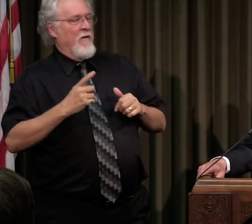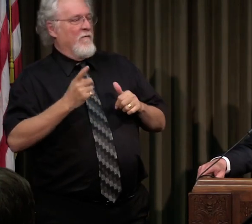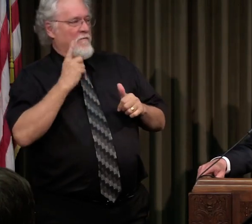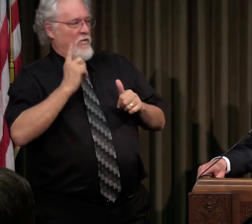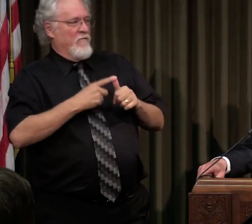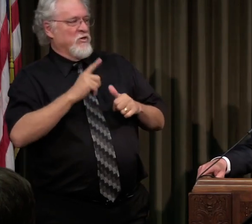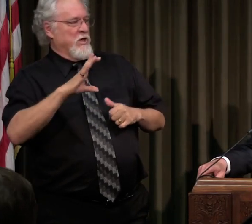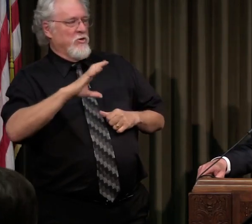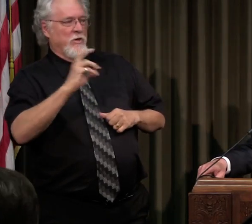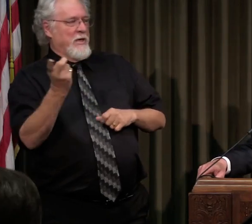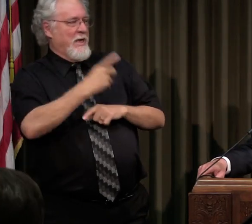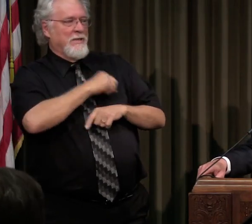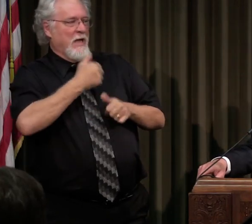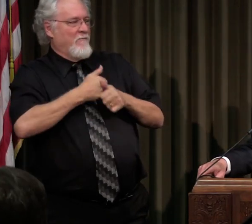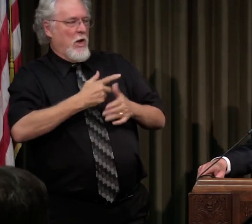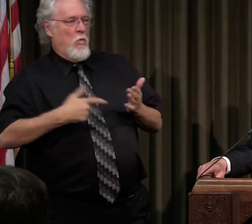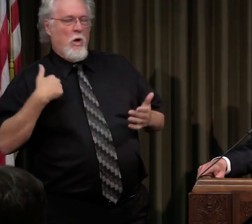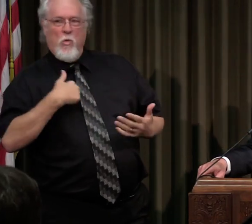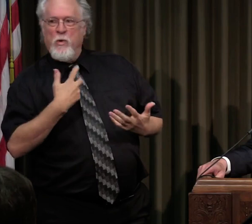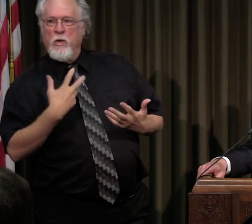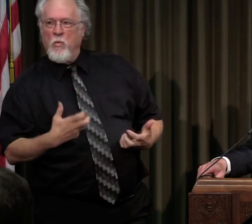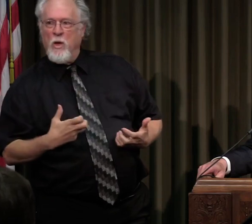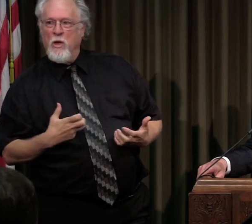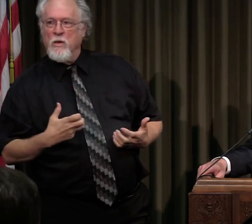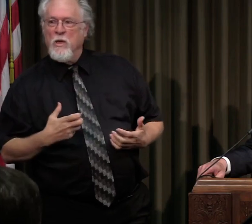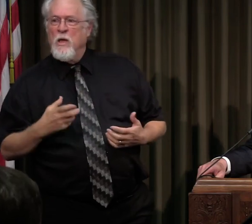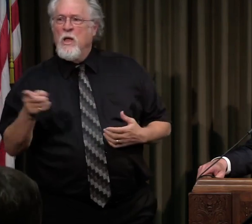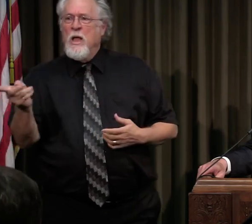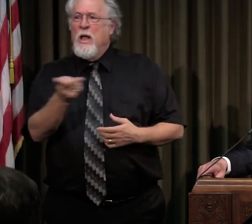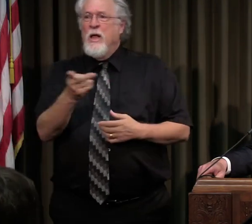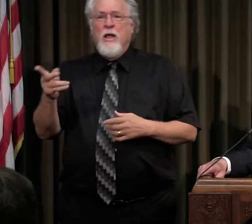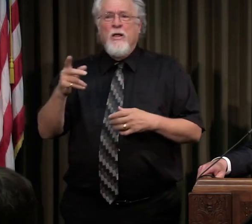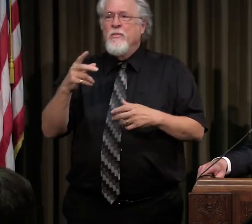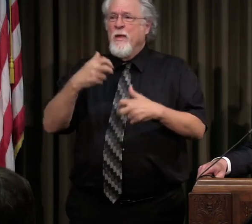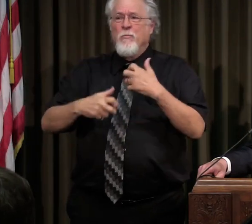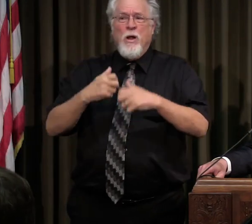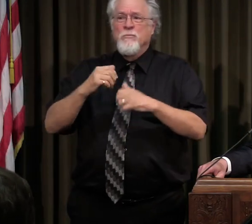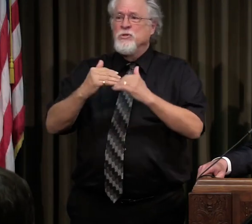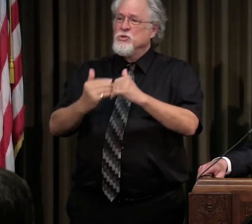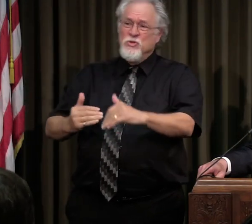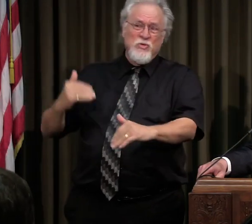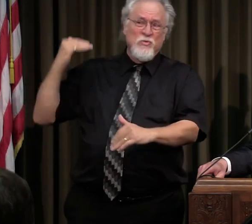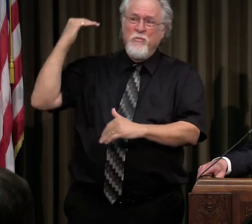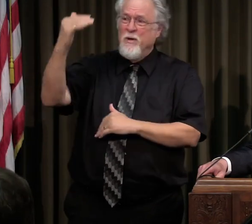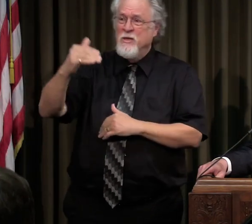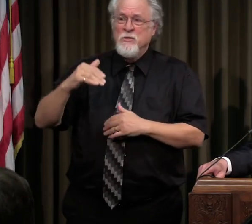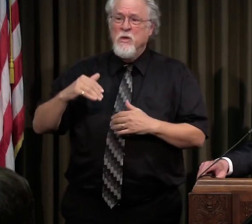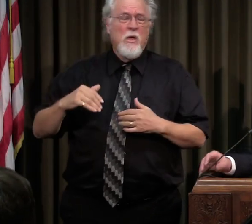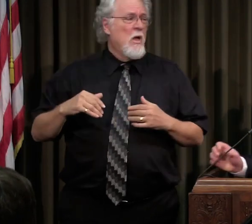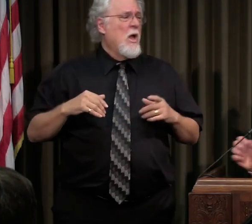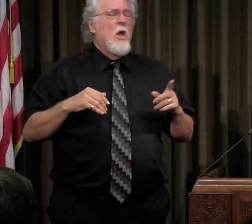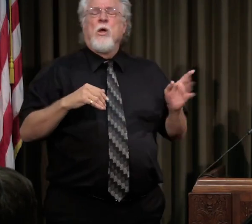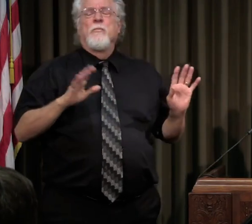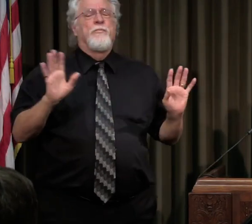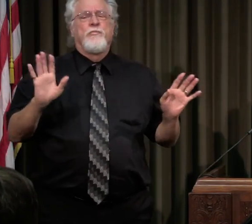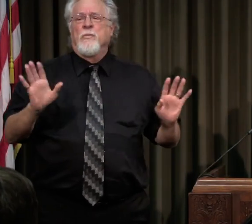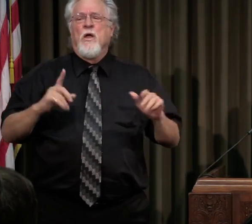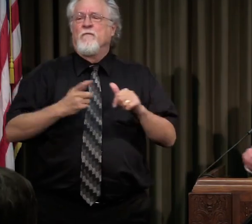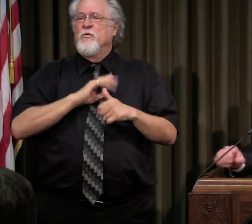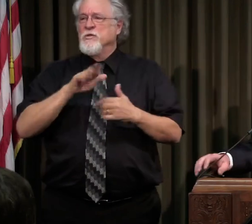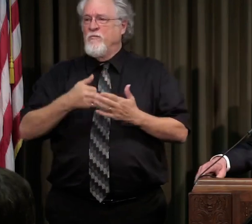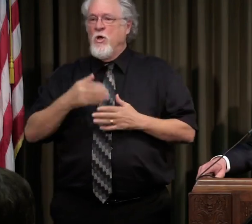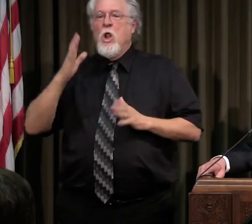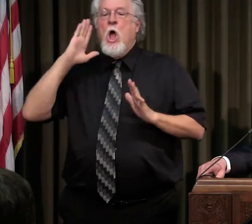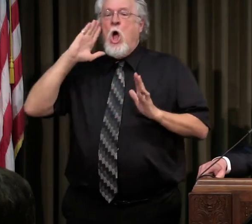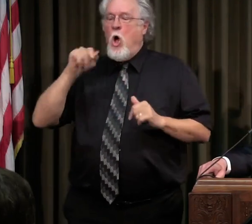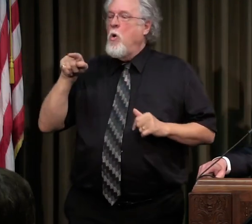days. Is it a case of the problems were just so insurmountable for you? No. Well, first of all, I hope they thought I